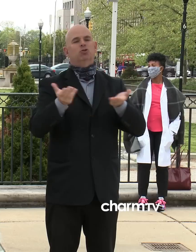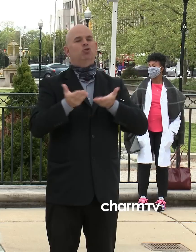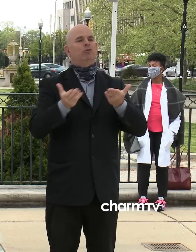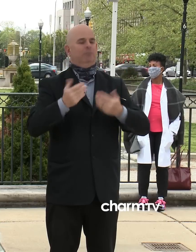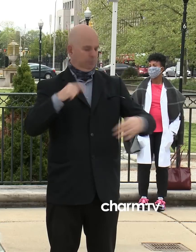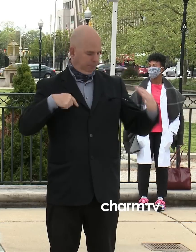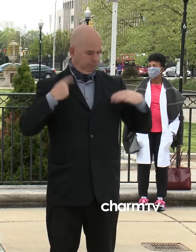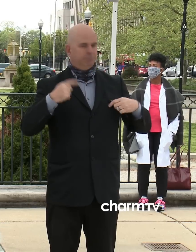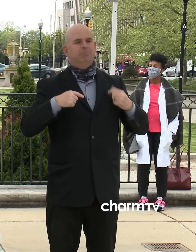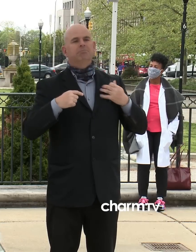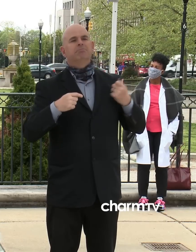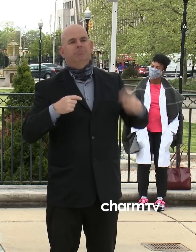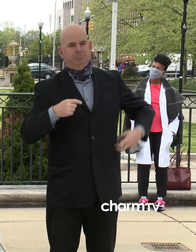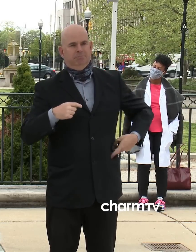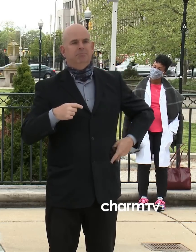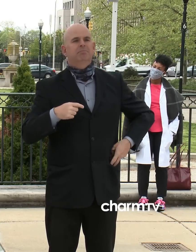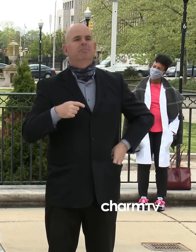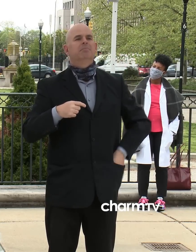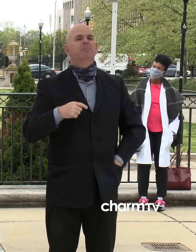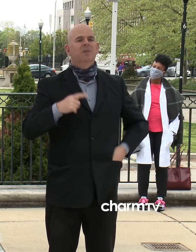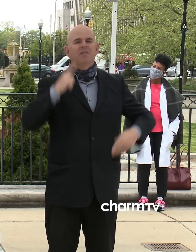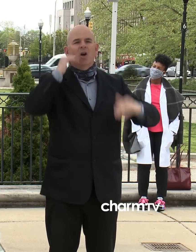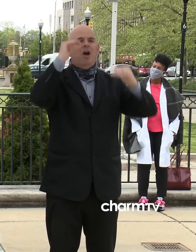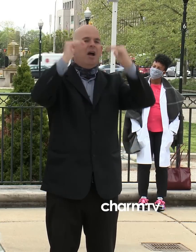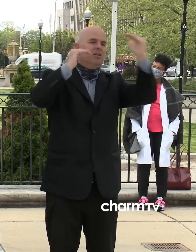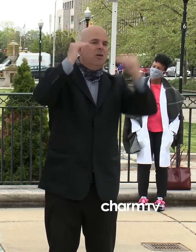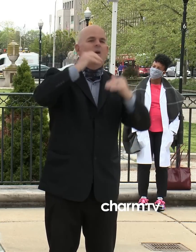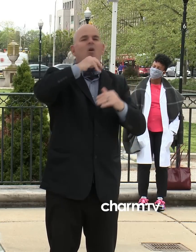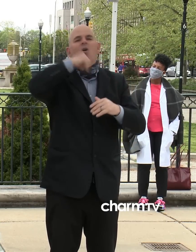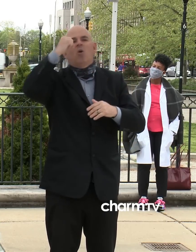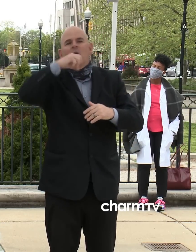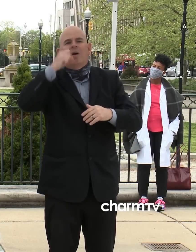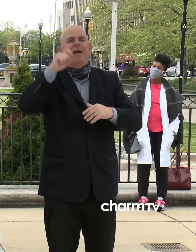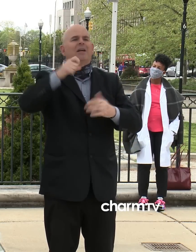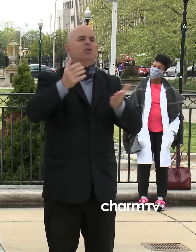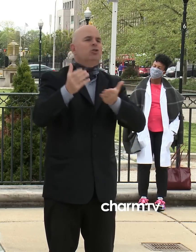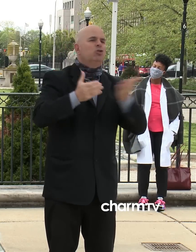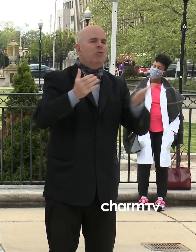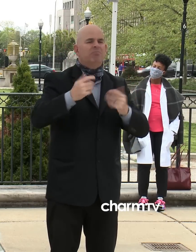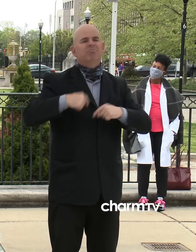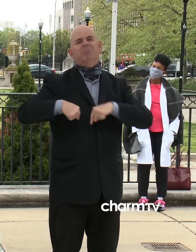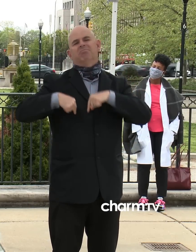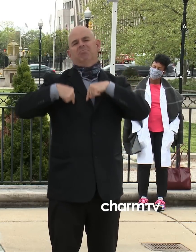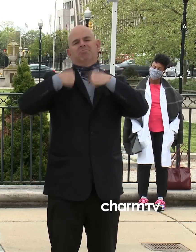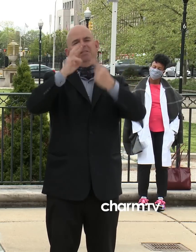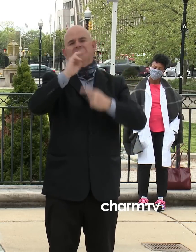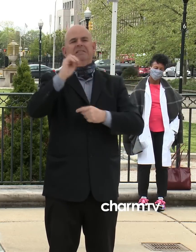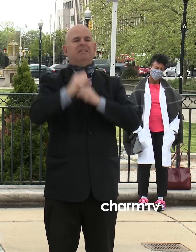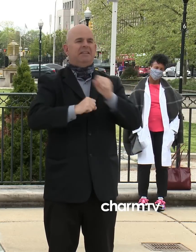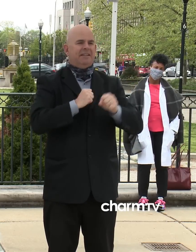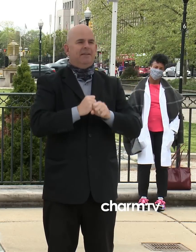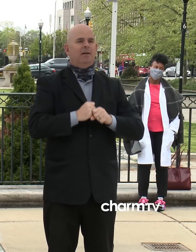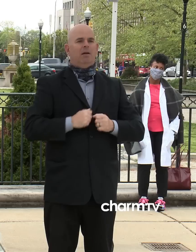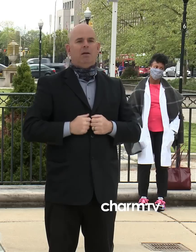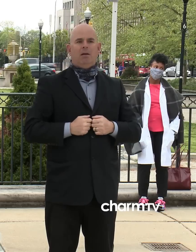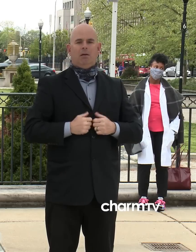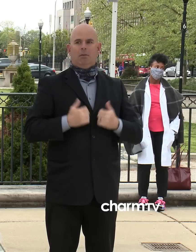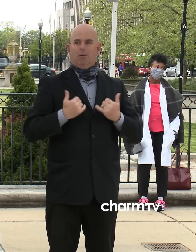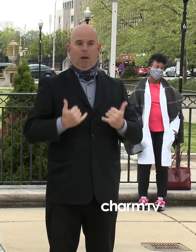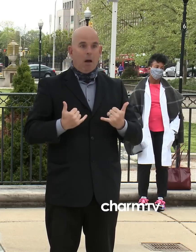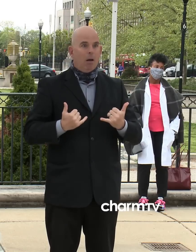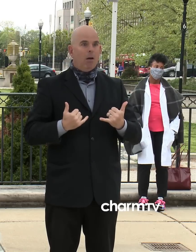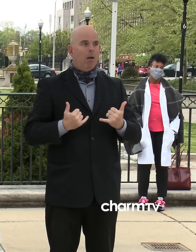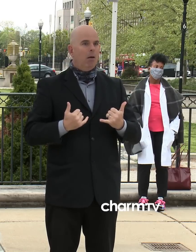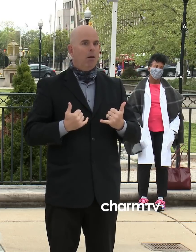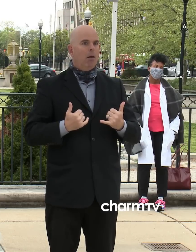aging adults in Baltimore City and throughout Central Maryland. But never before has this service been more important, and never before has our purpose